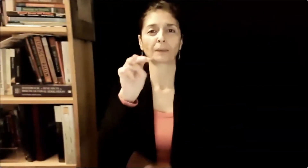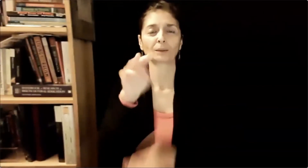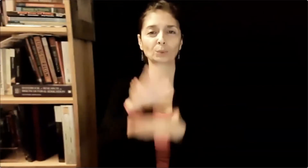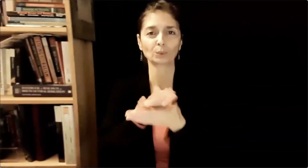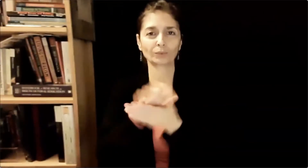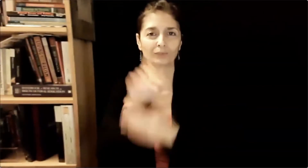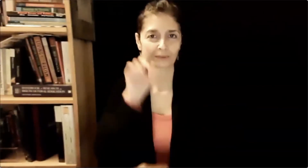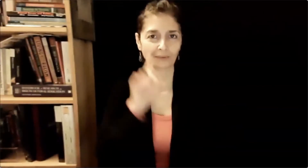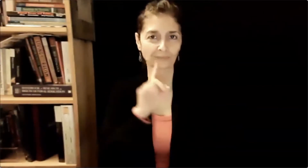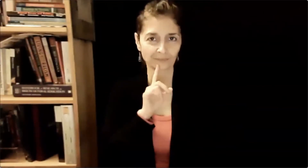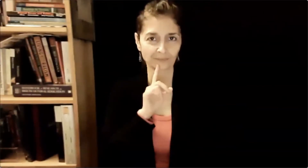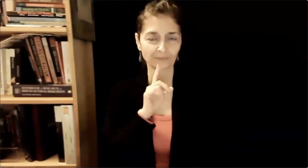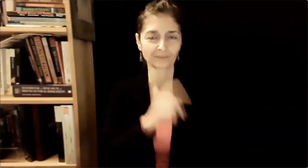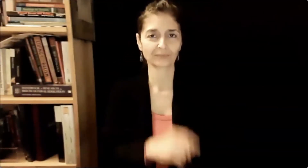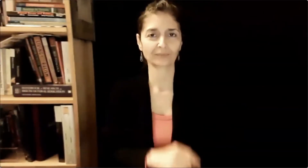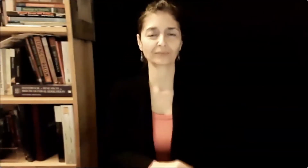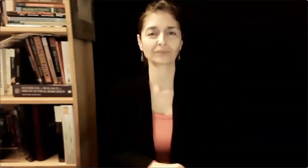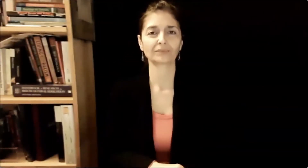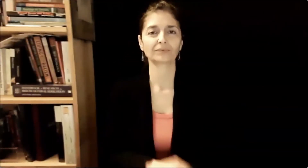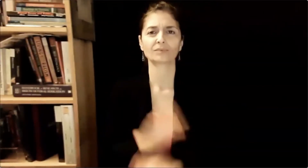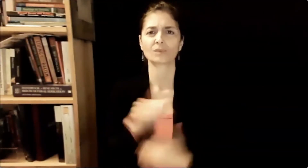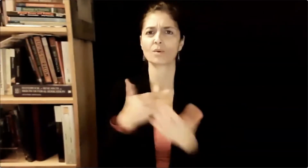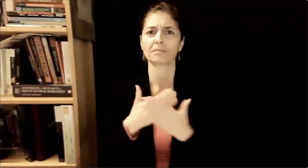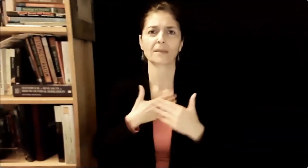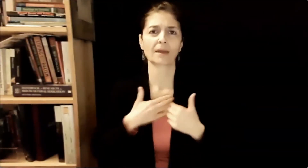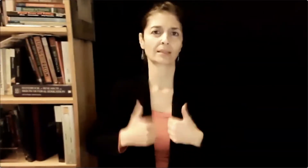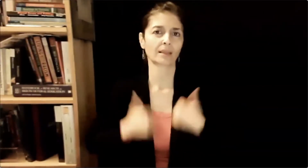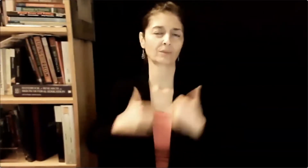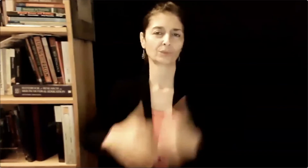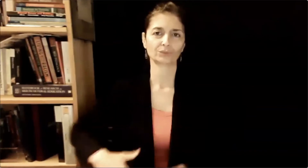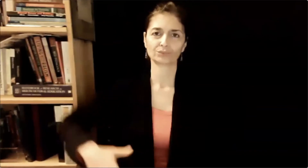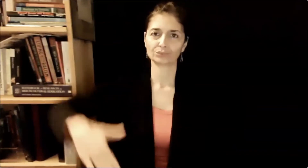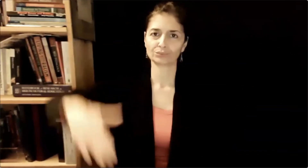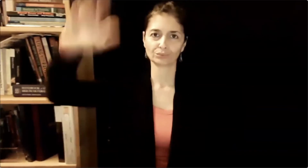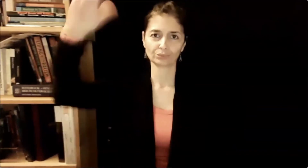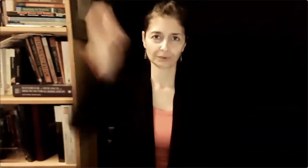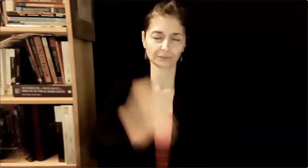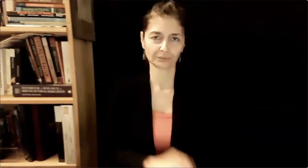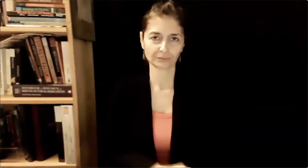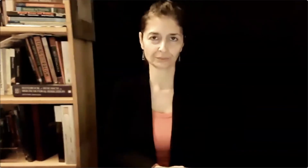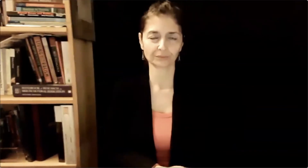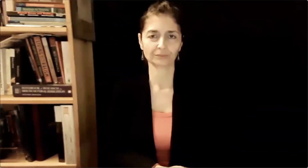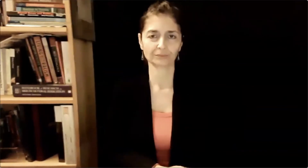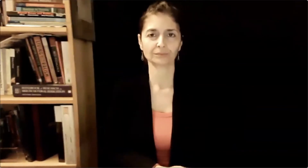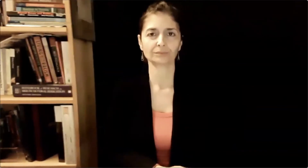I went to New Mexico School for the Deaf and attended that school my whole childhood.